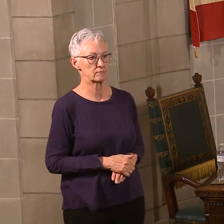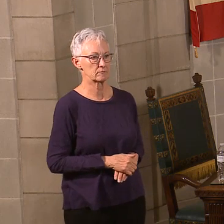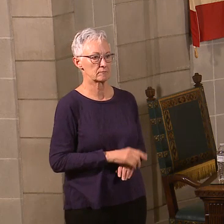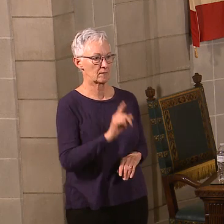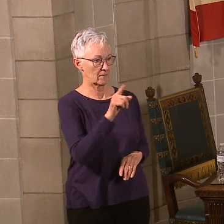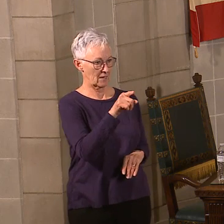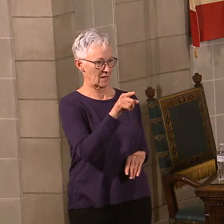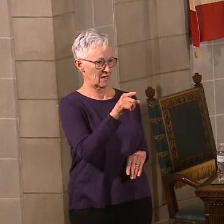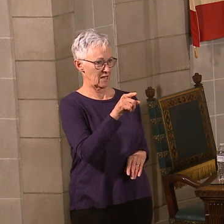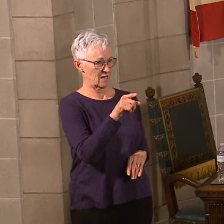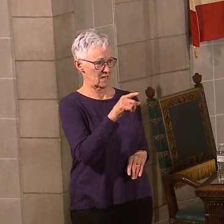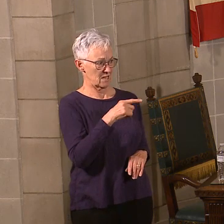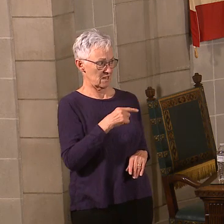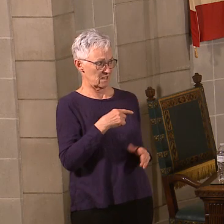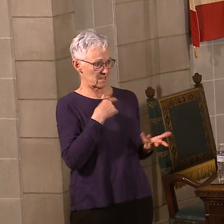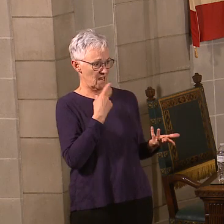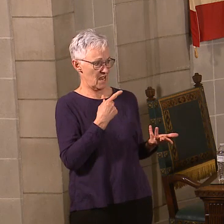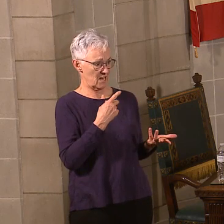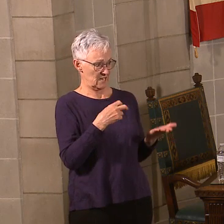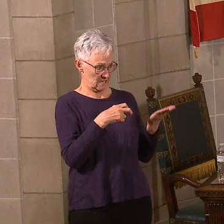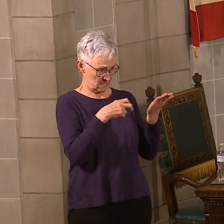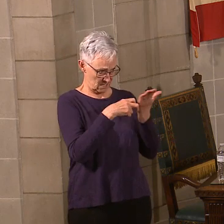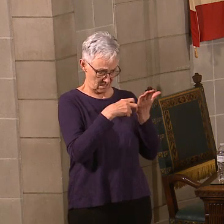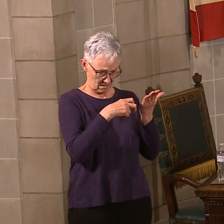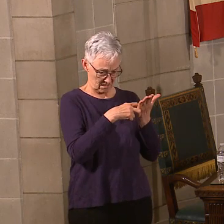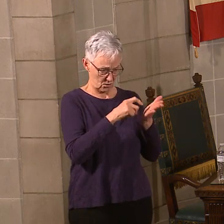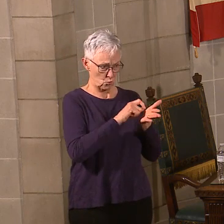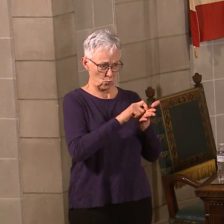one ticket has been written for violation of the,